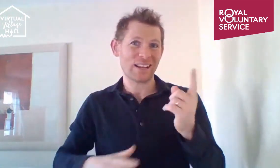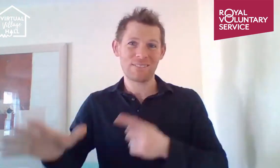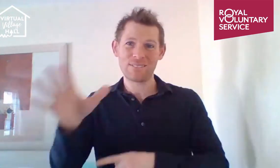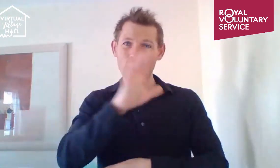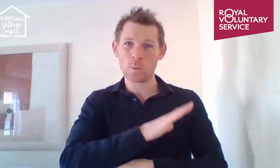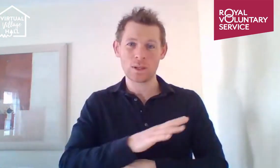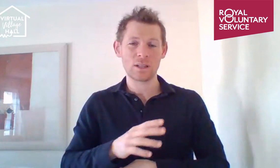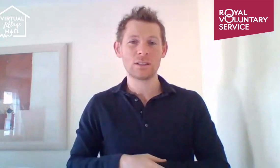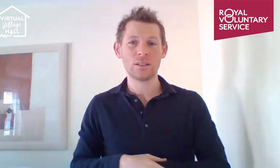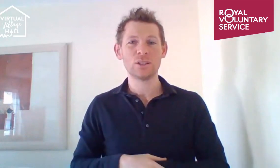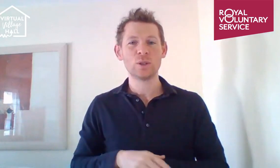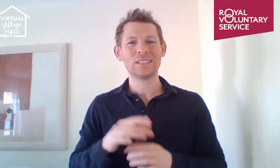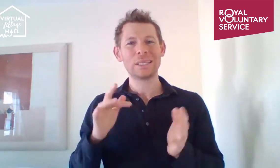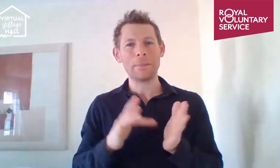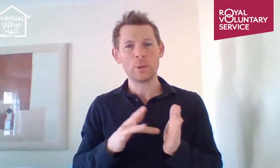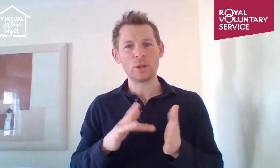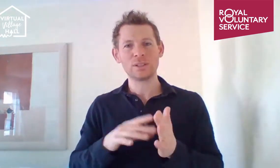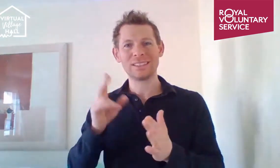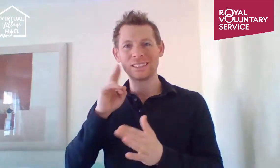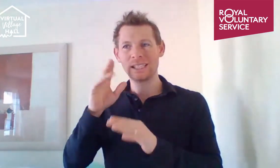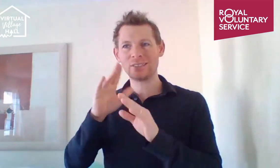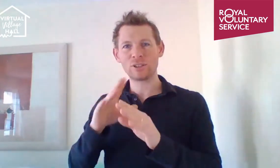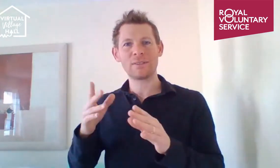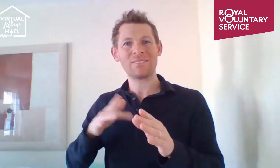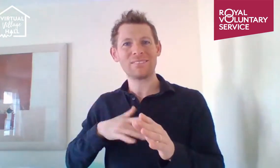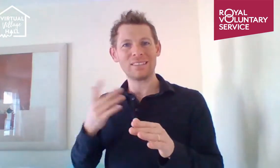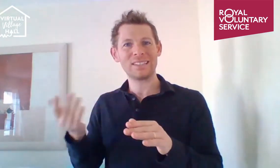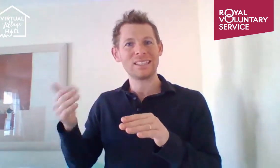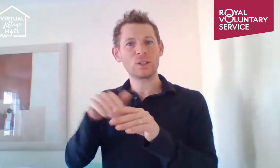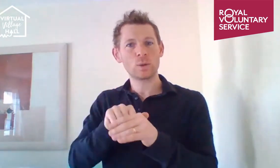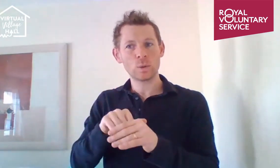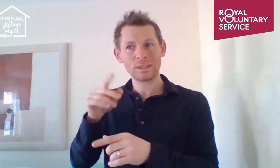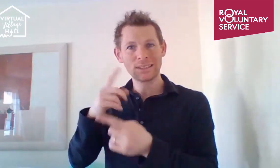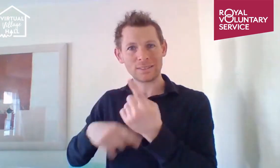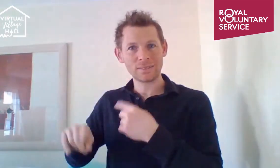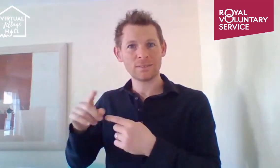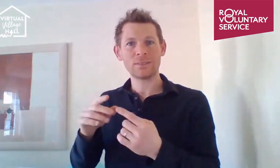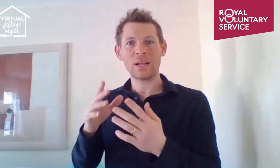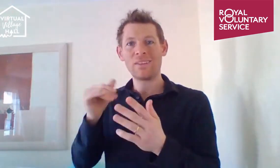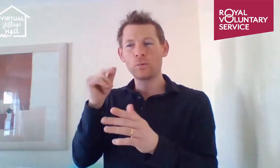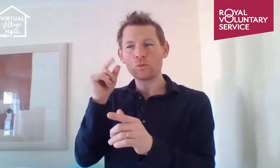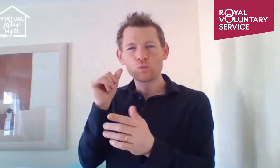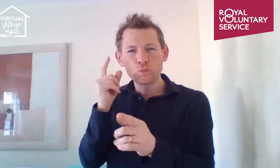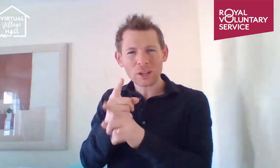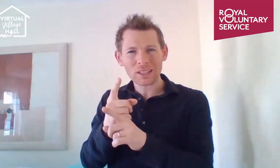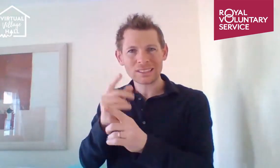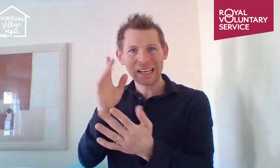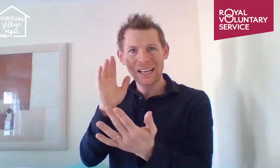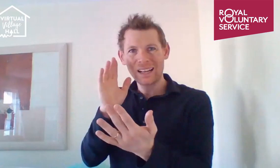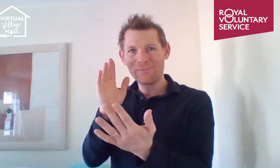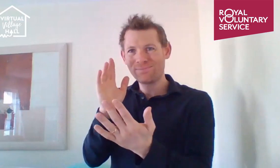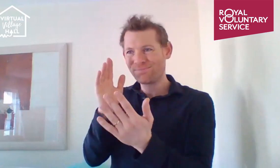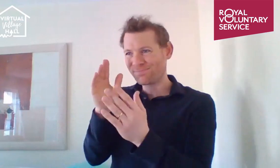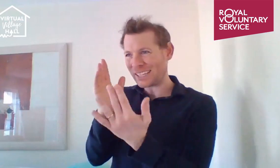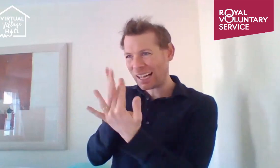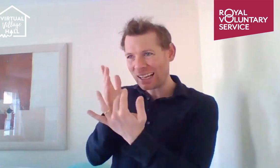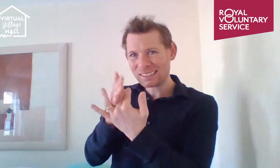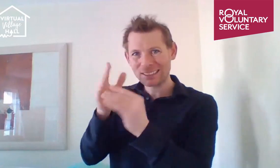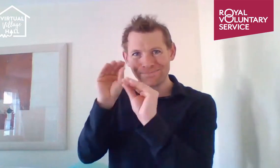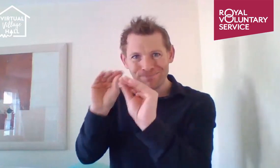education is a big thing and it's something to be aware of as well. And it's really important for a deaf child to feel included and to make sure that